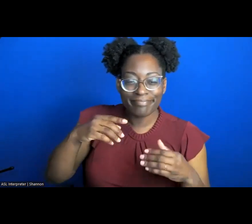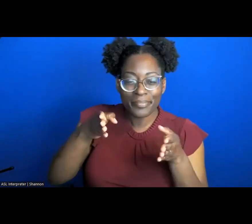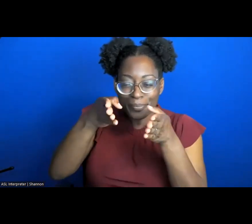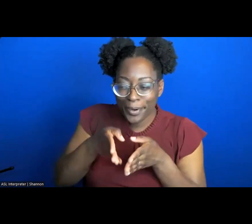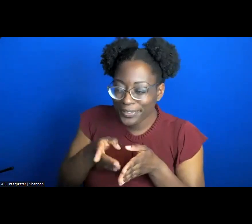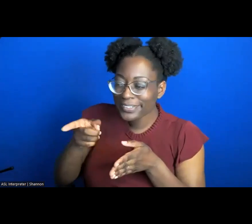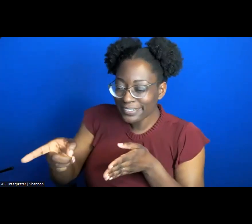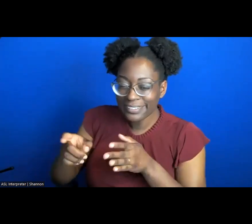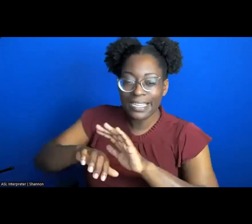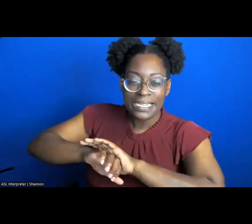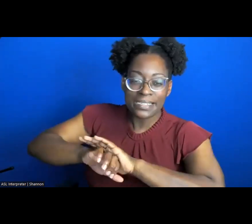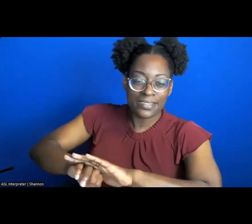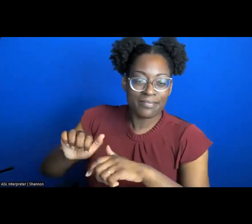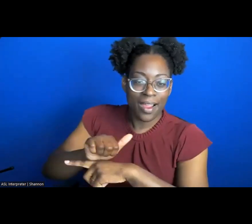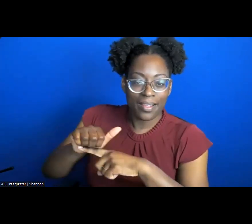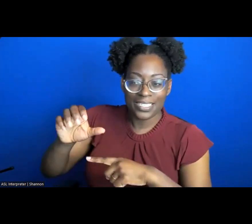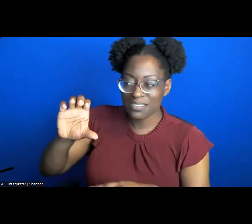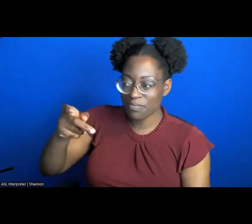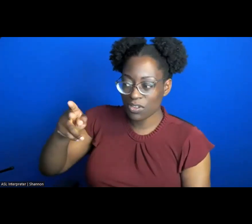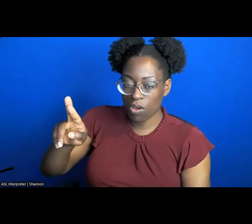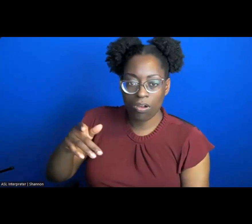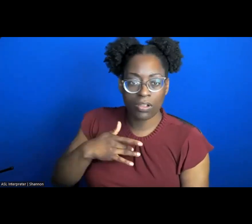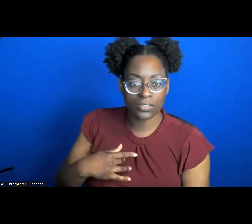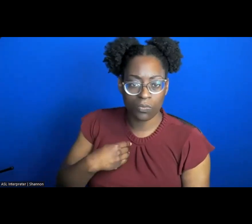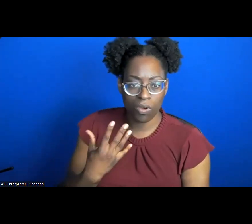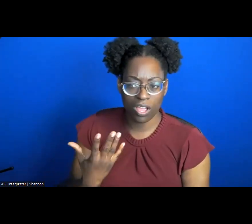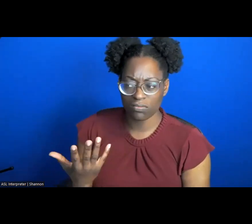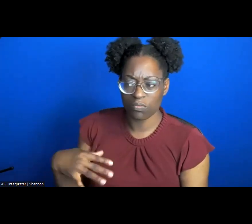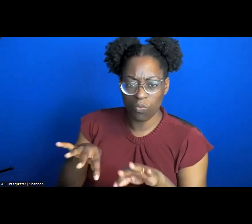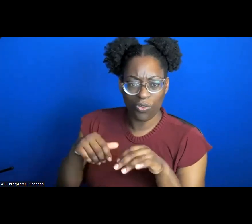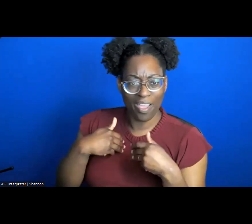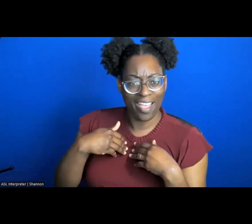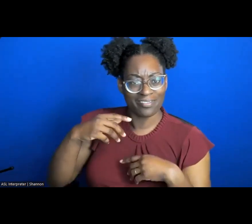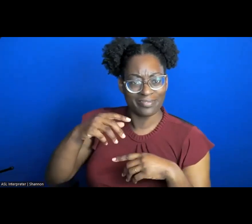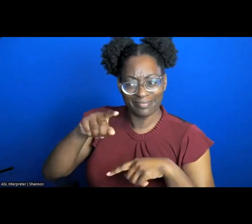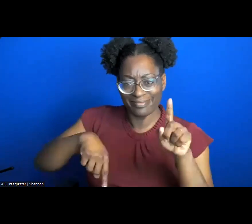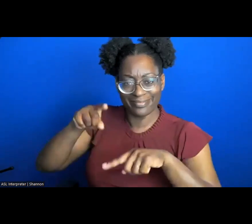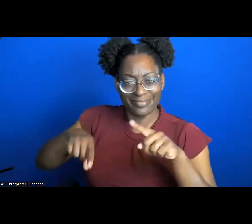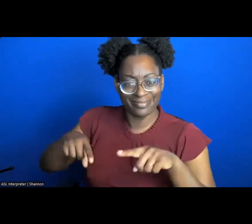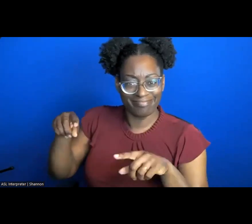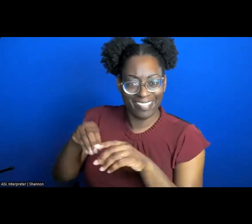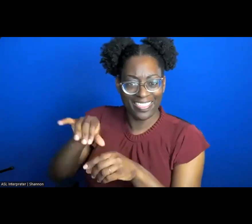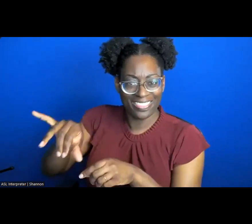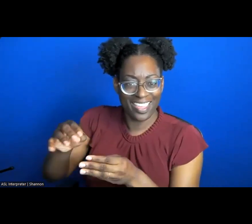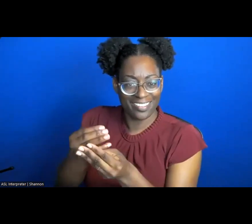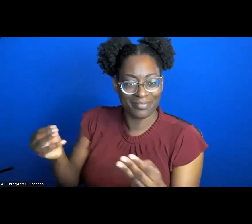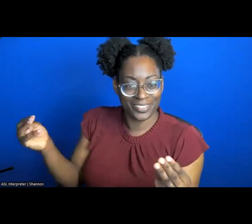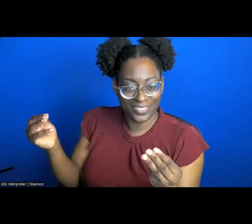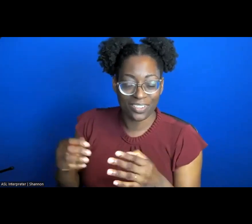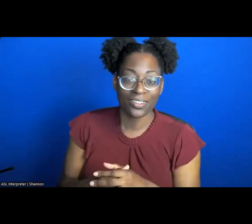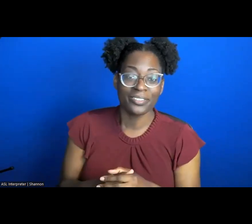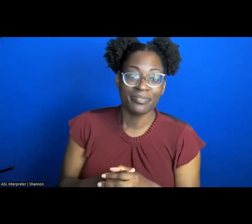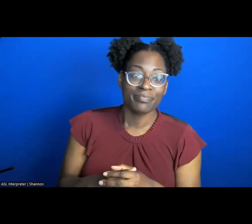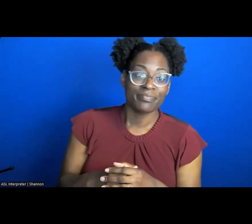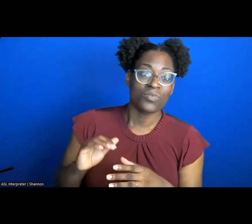see themselves. Our staff, 2/3 of which are coaches and instructors, need to know what